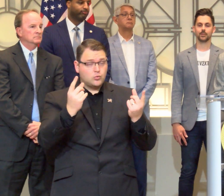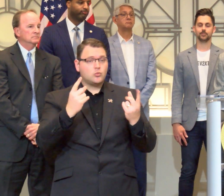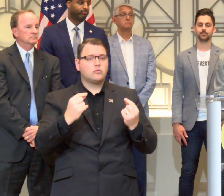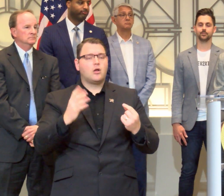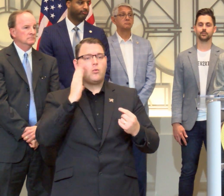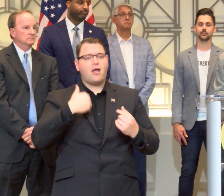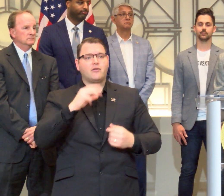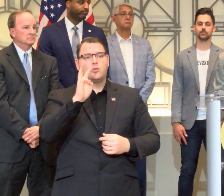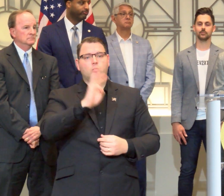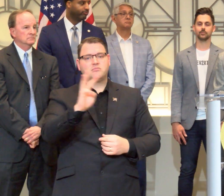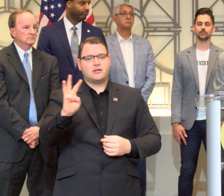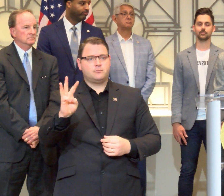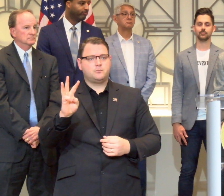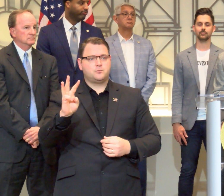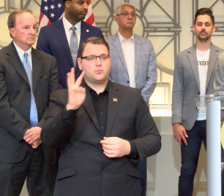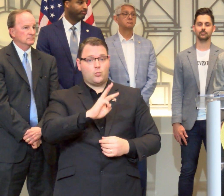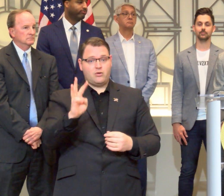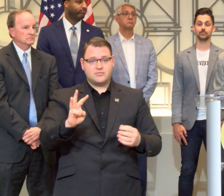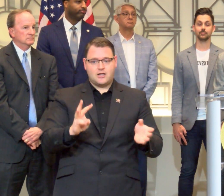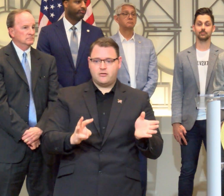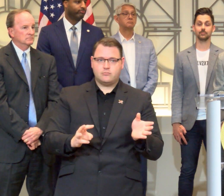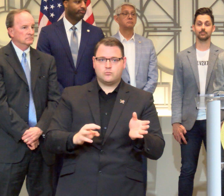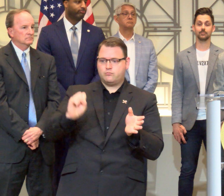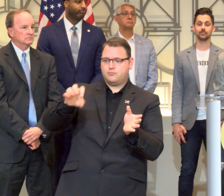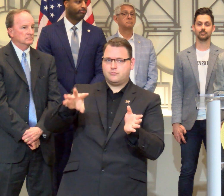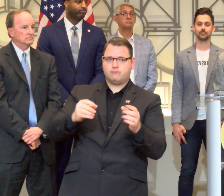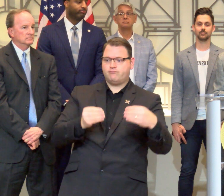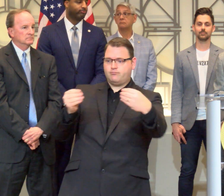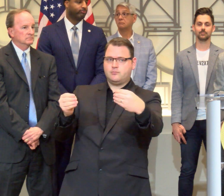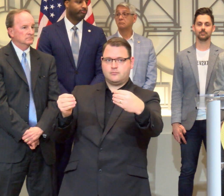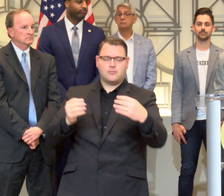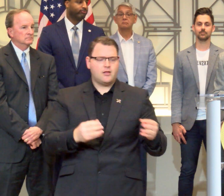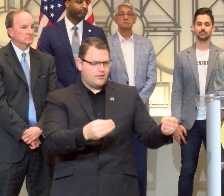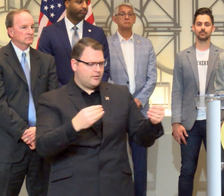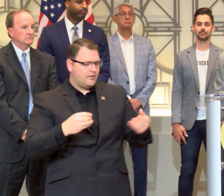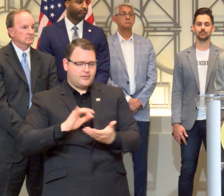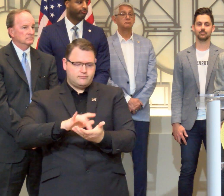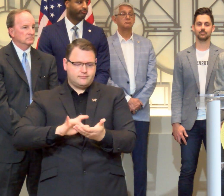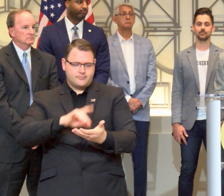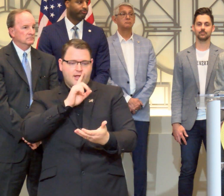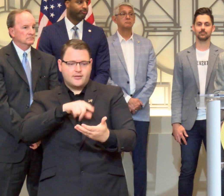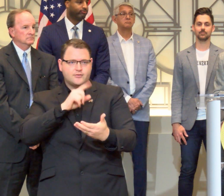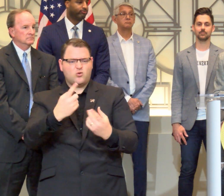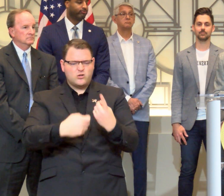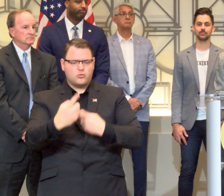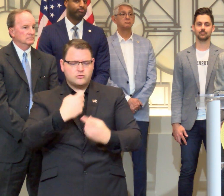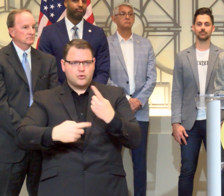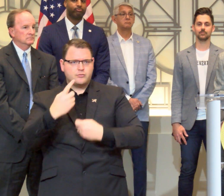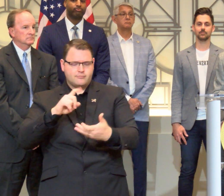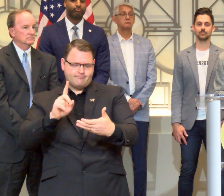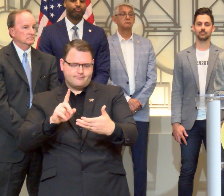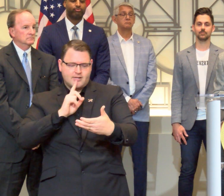address to answer questions. They will connect with a nurse, given